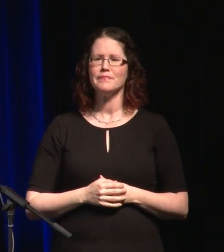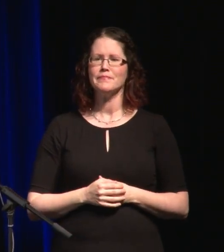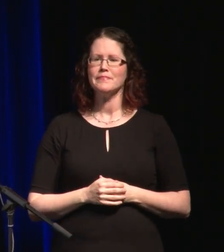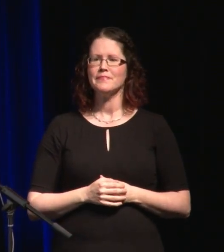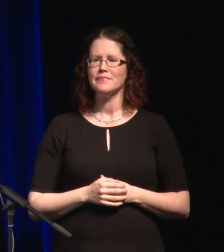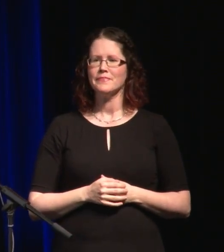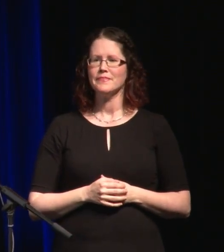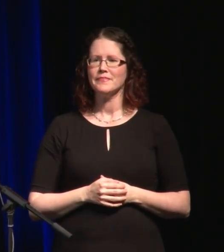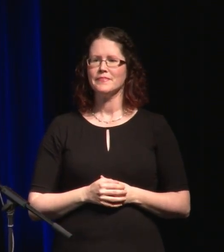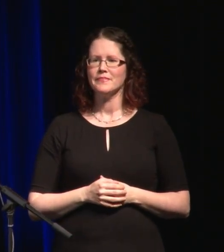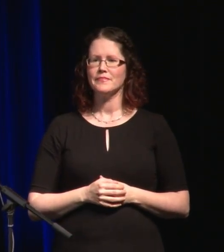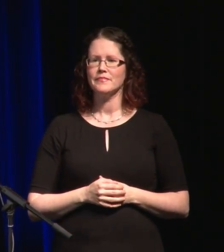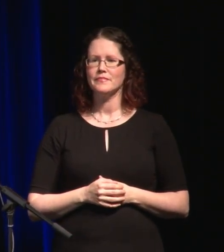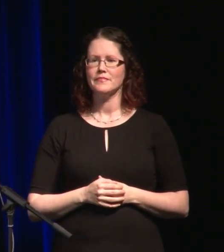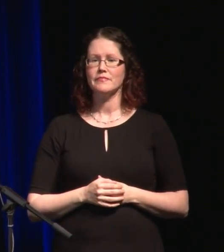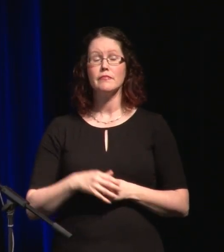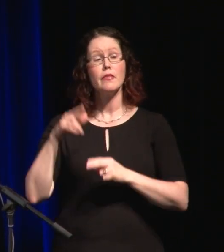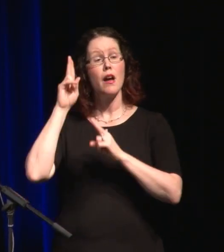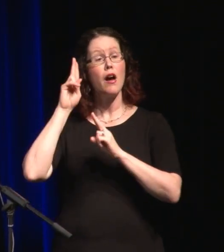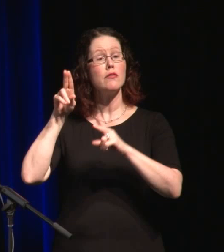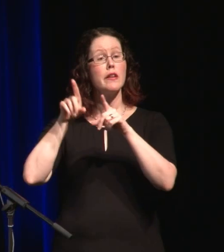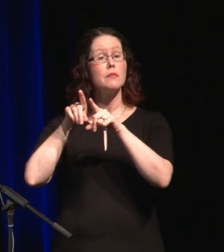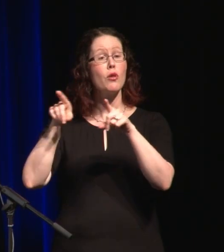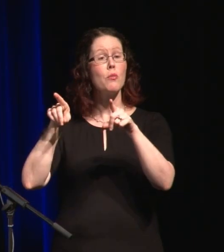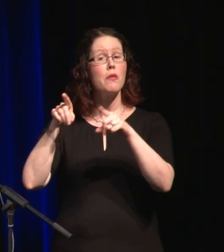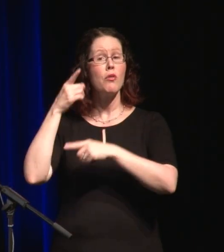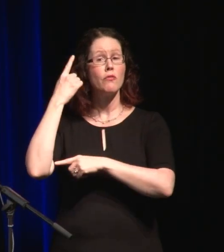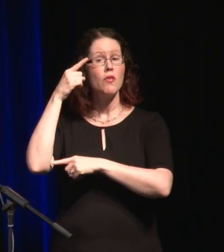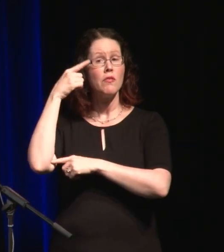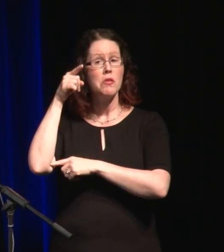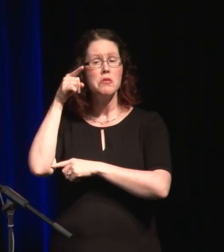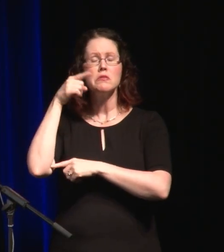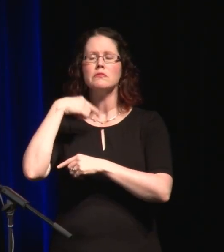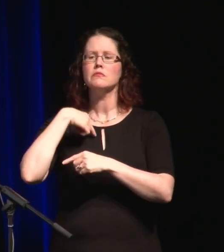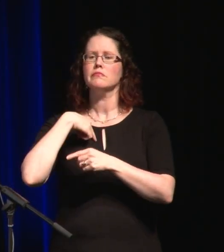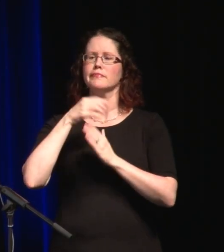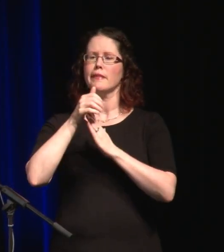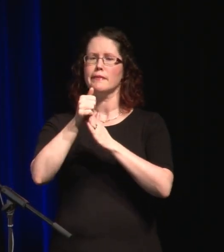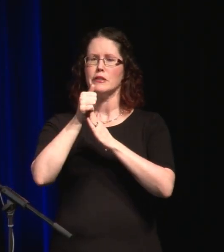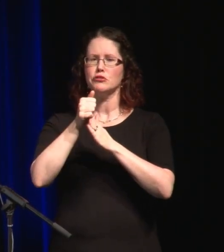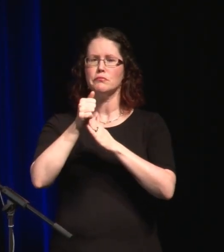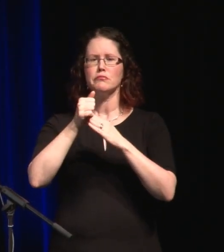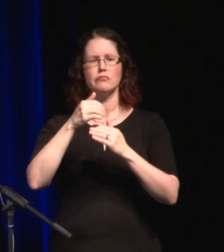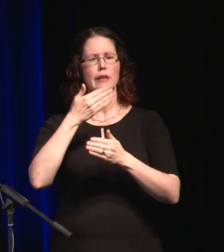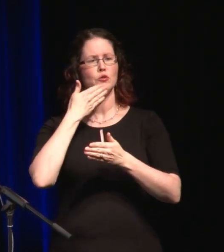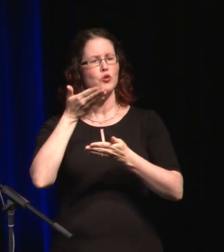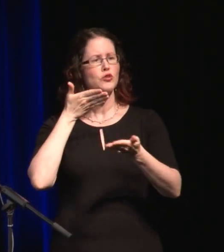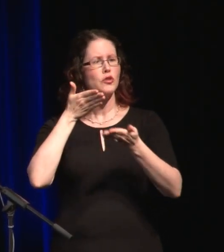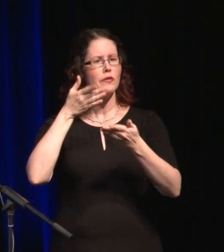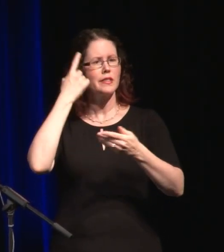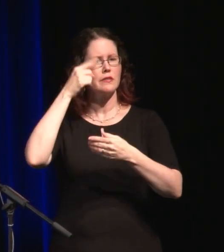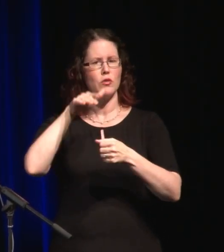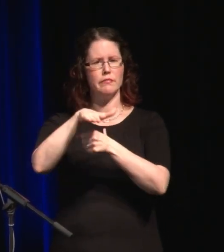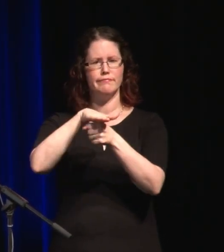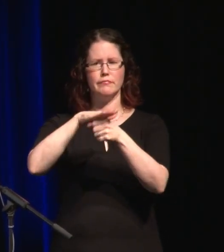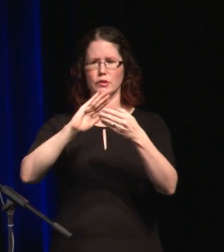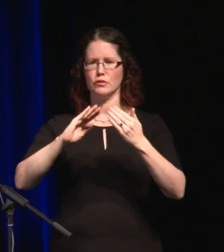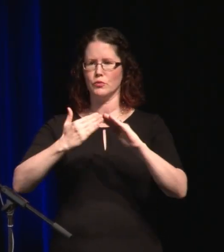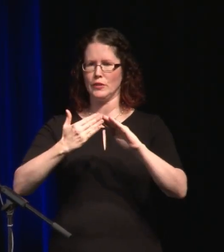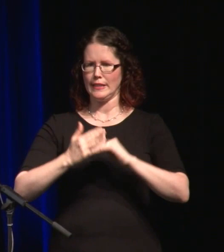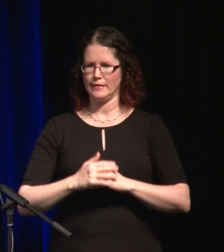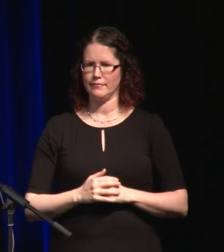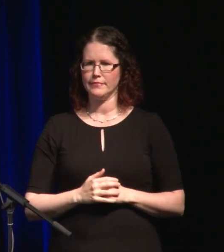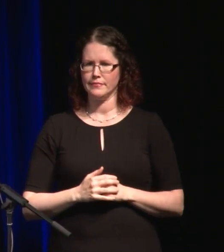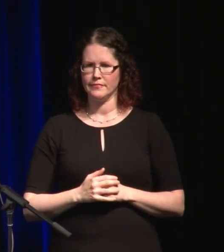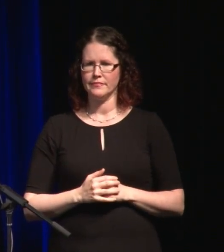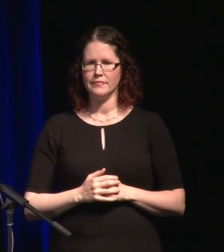The award recognizes outstanding leadership and service to our community. It is reserved for those who, through